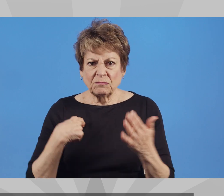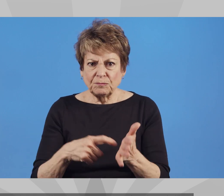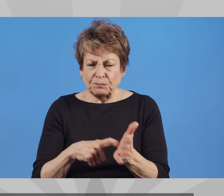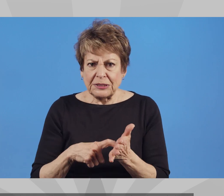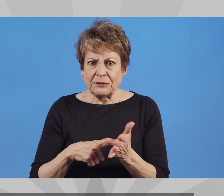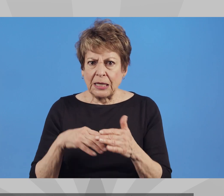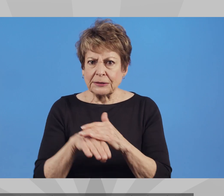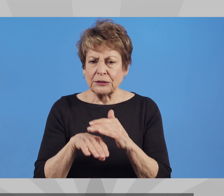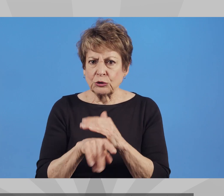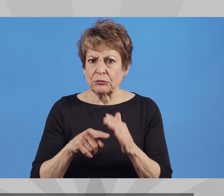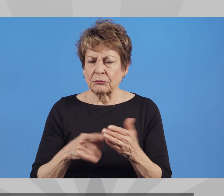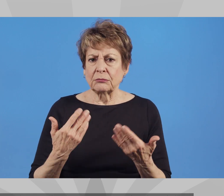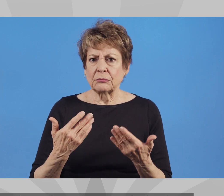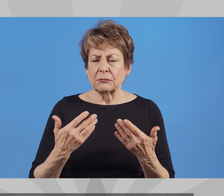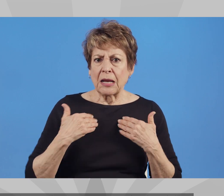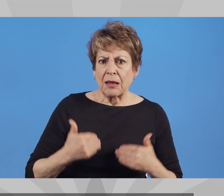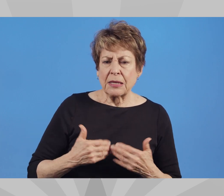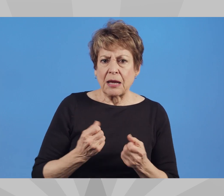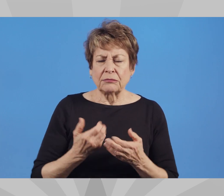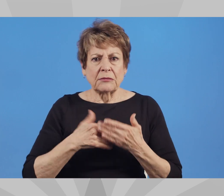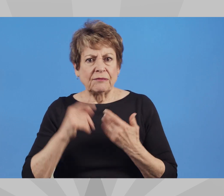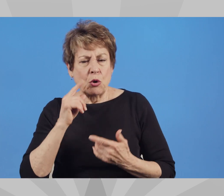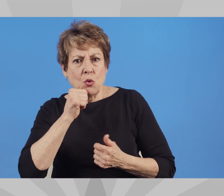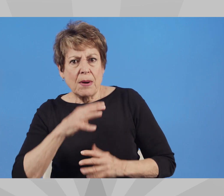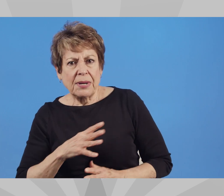We demand access to reproductive rights